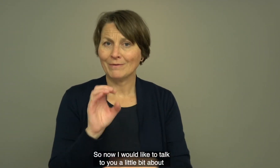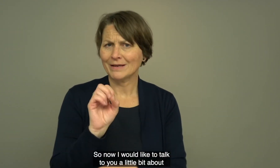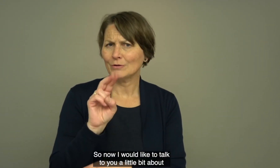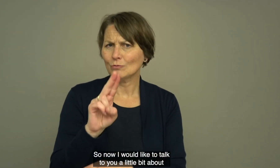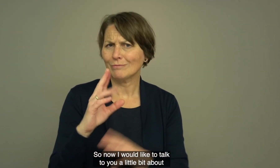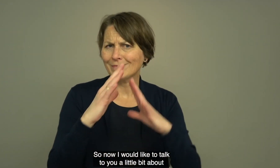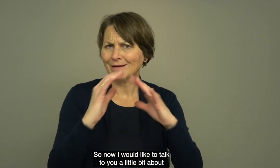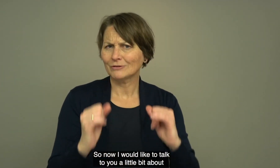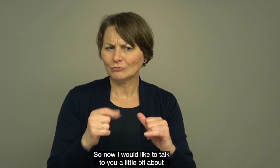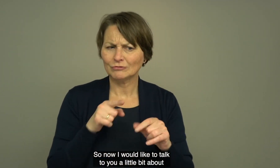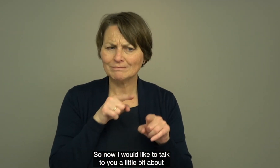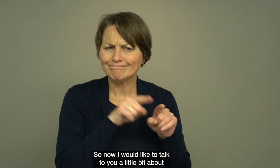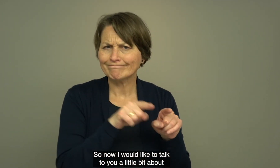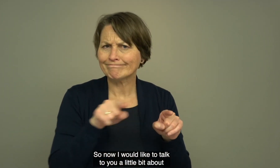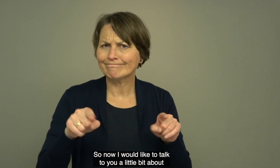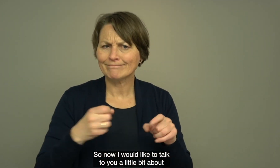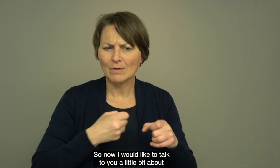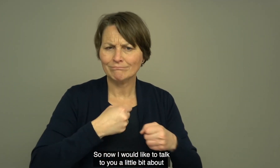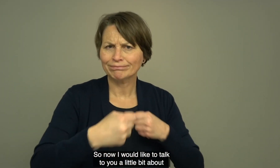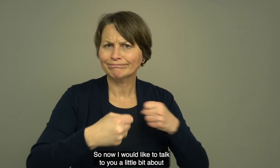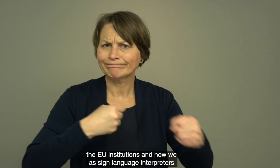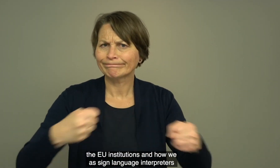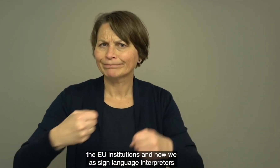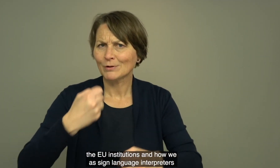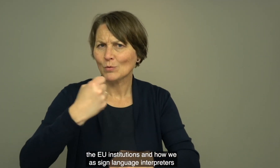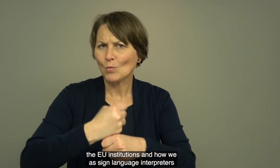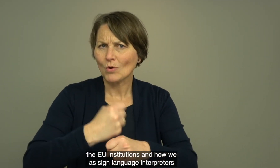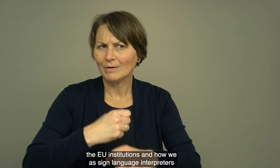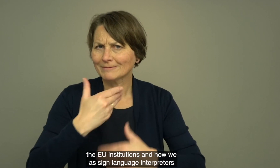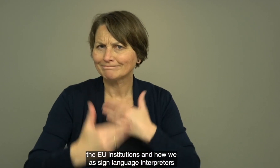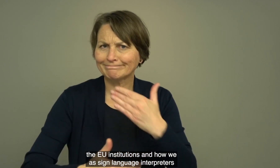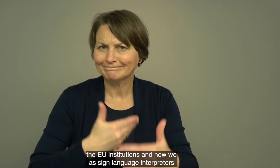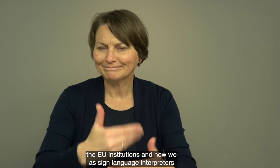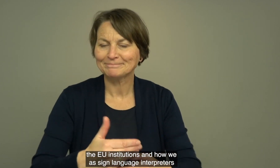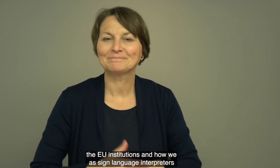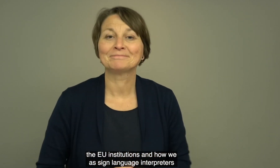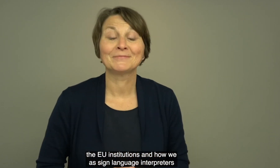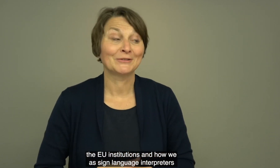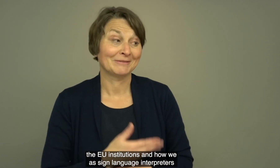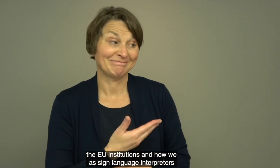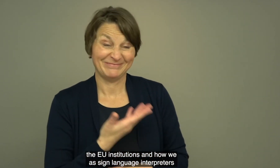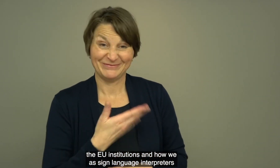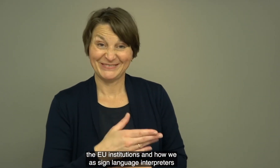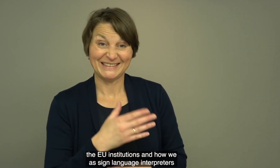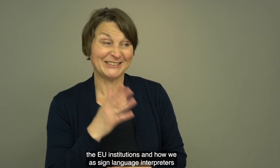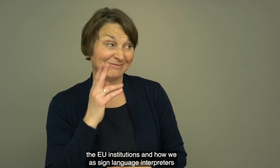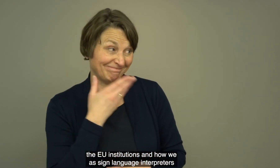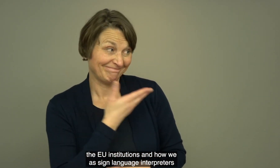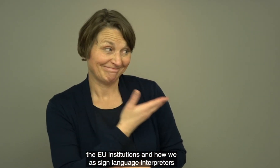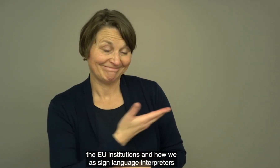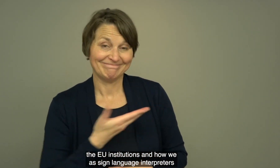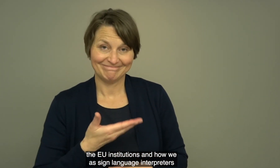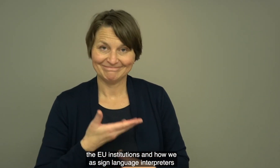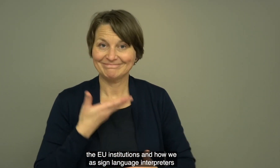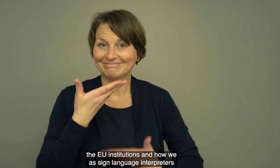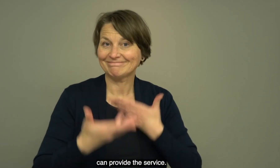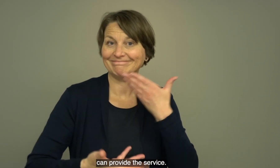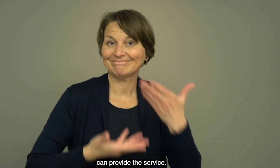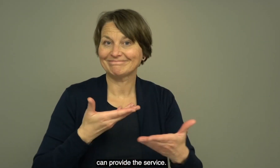I would like to talk to you a little bit about, the EU institutions and how we as sign language interpreters can provide